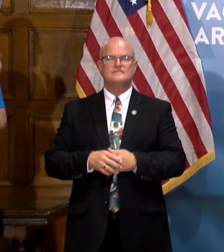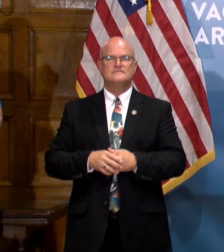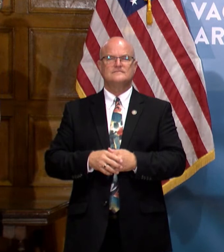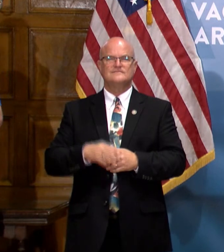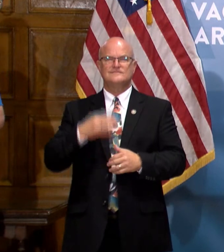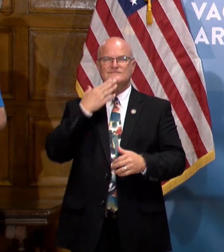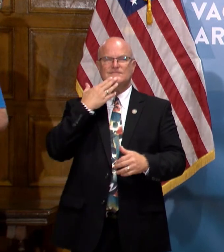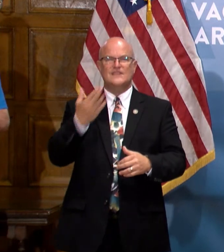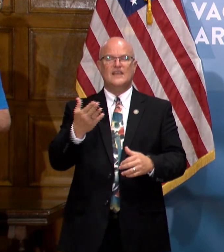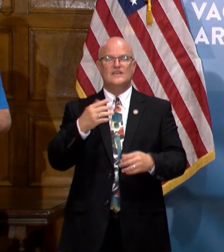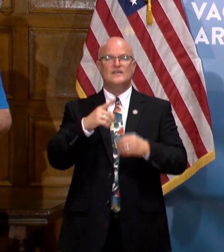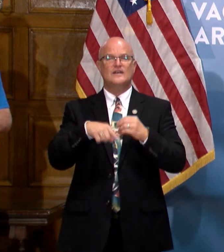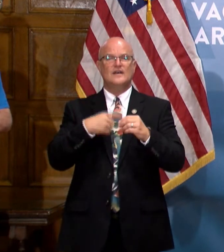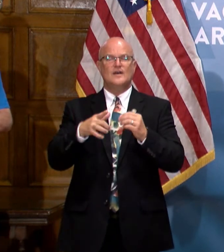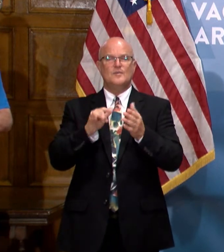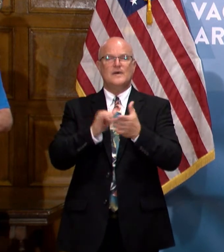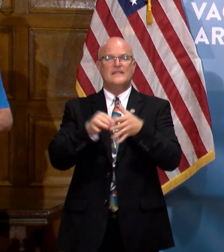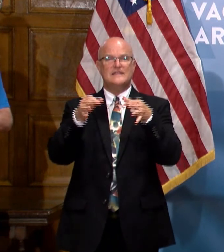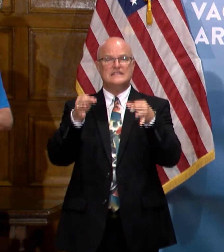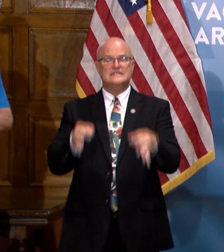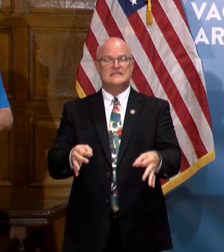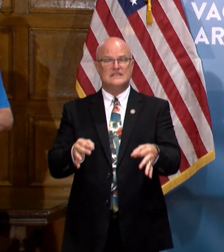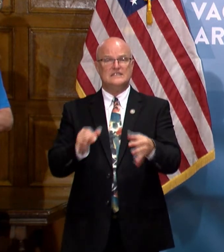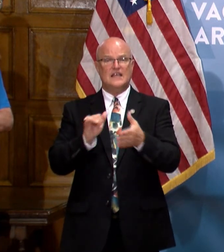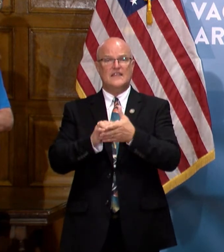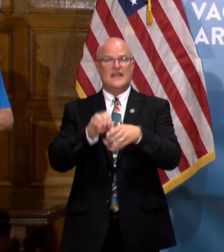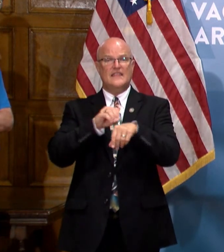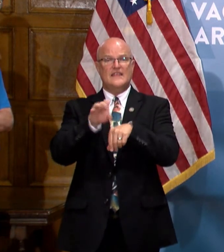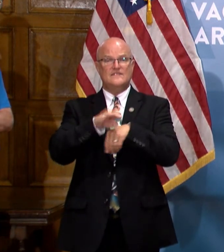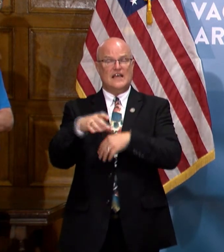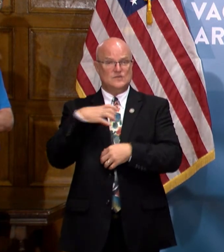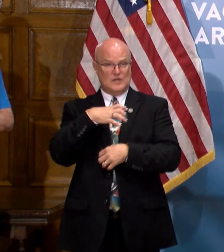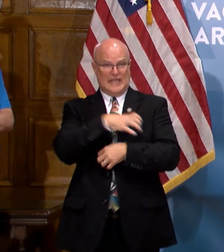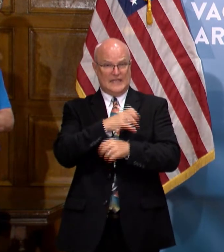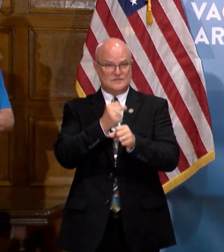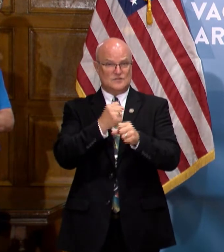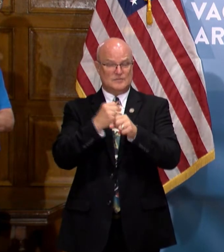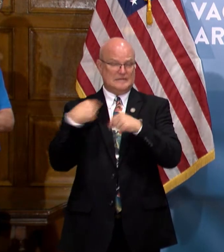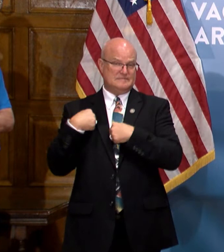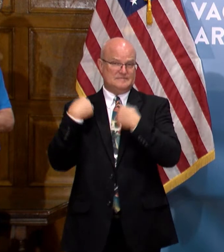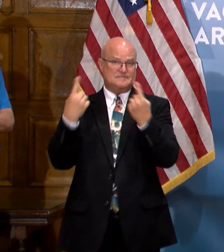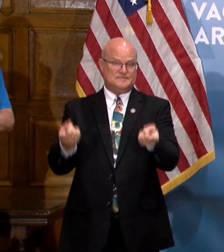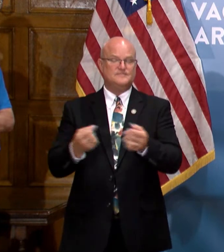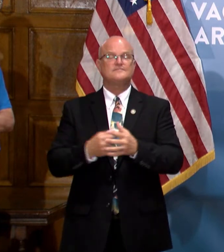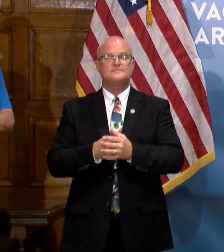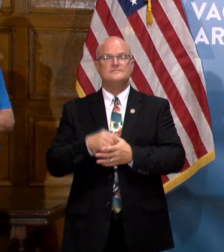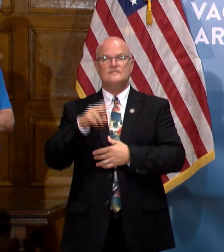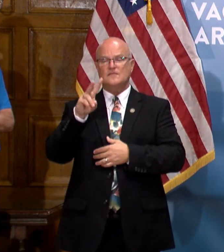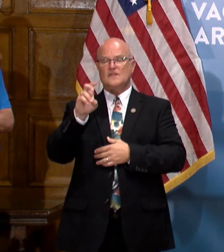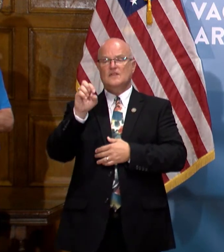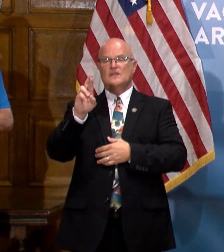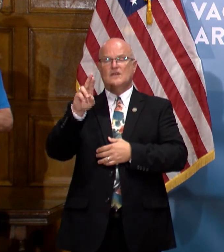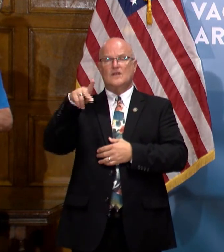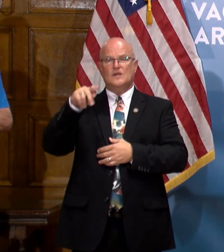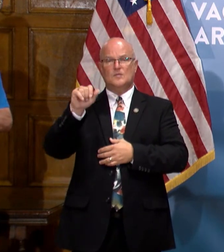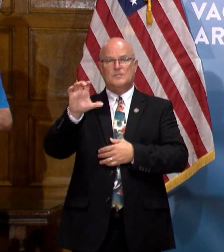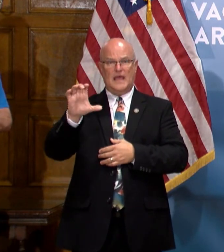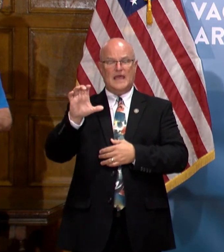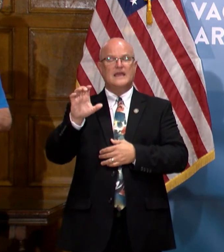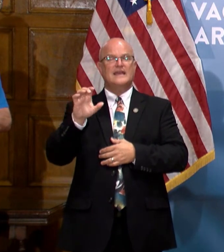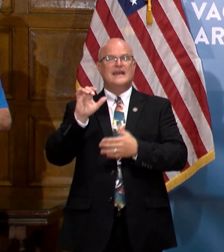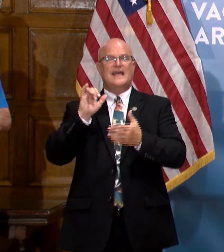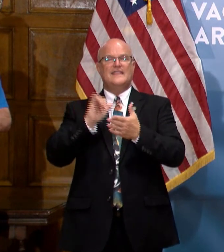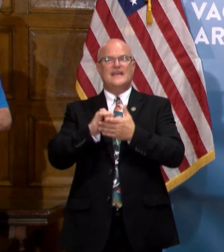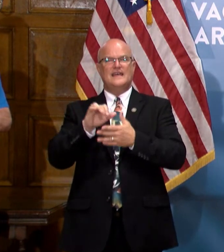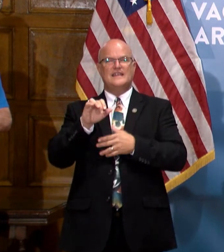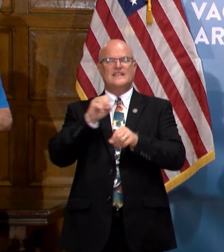So thank you. In reference to the decisions that the advisory councils make, so the VRPAC, which is the advisory committee to